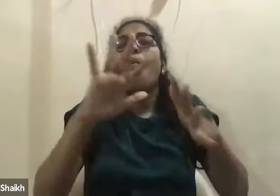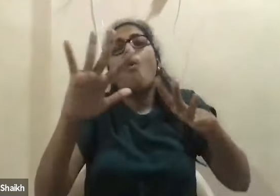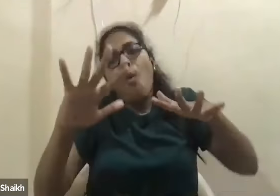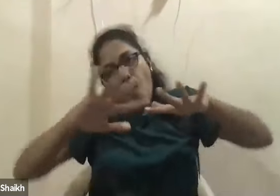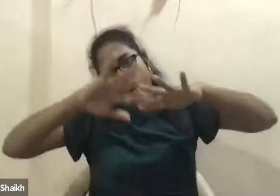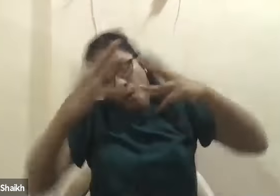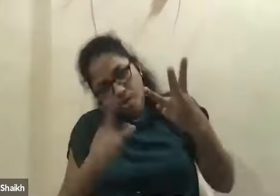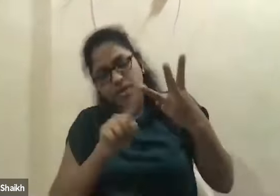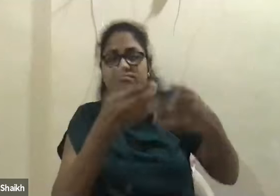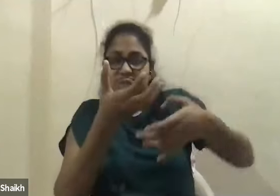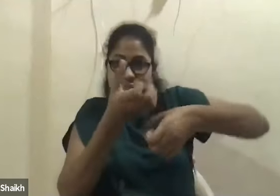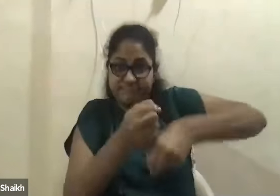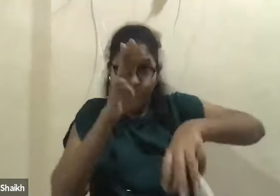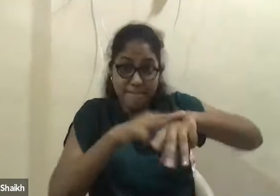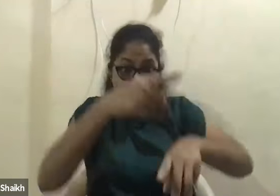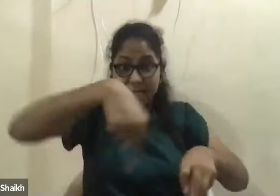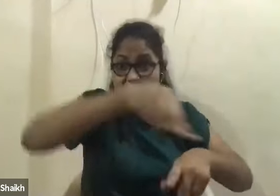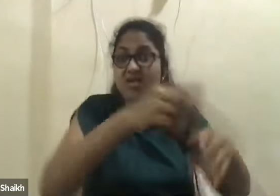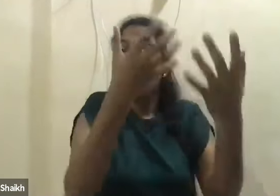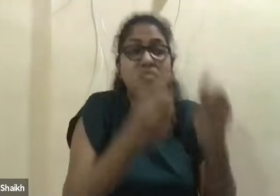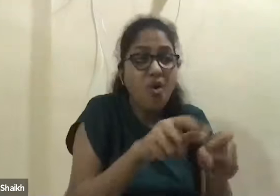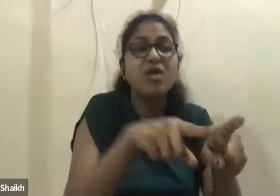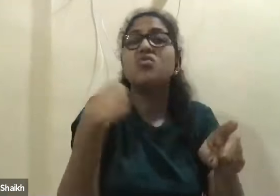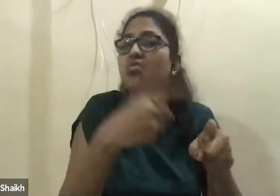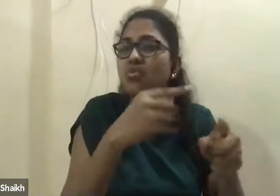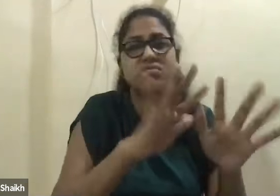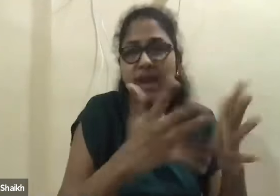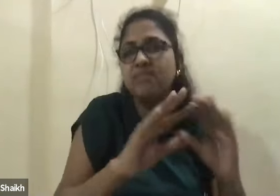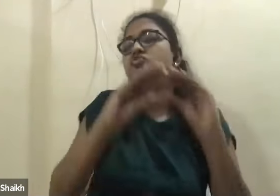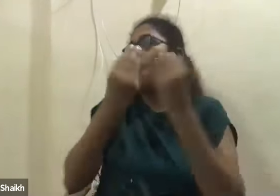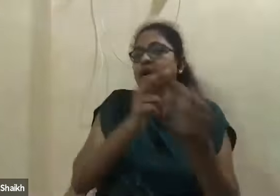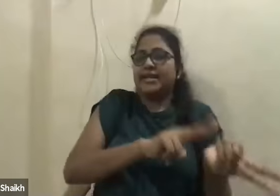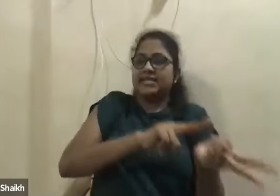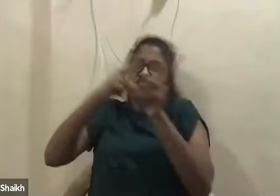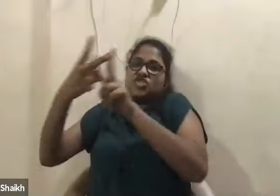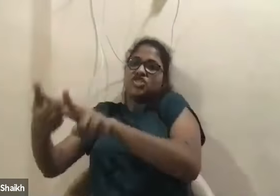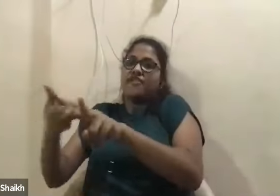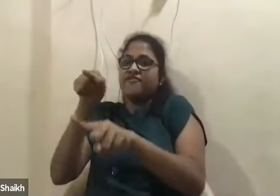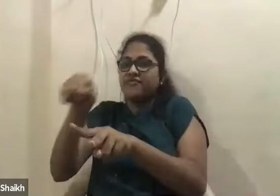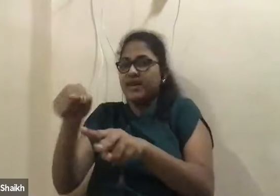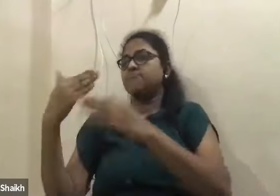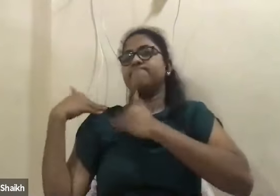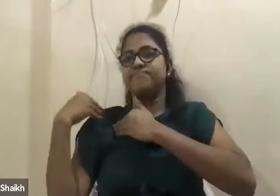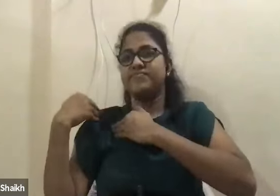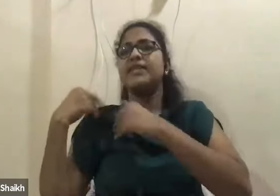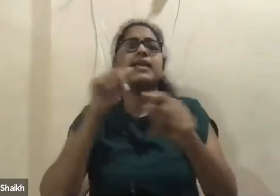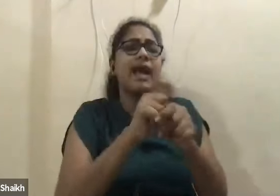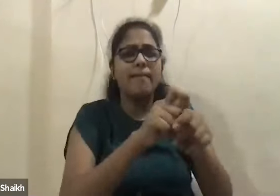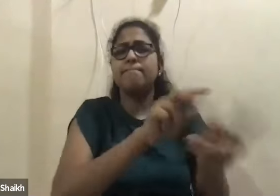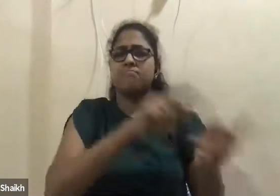know, entrust some other organization, registered organization, to do the same thing that they were doing, exactly the